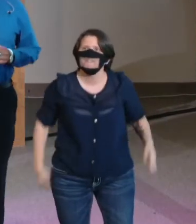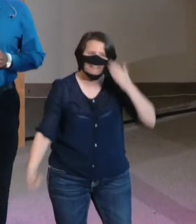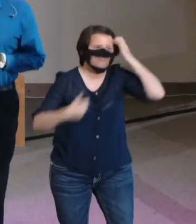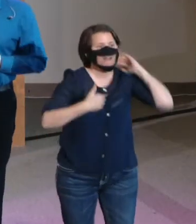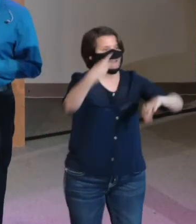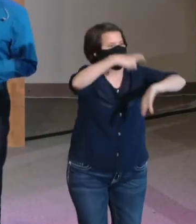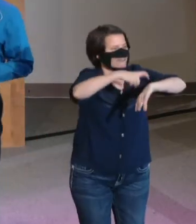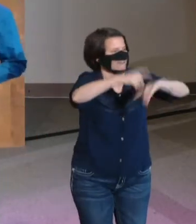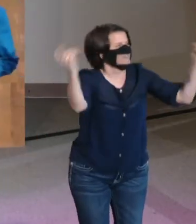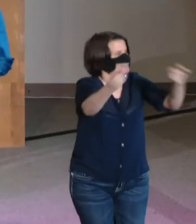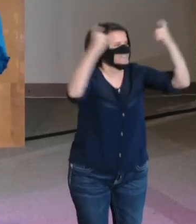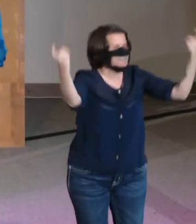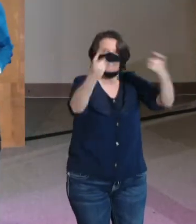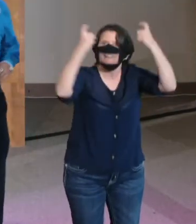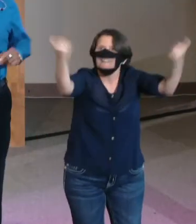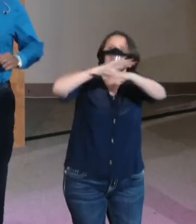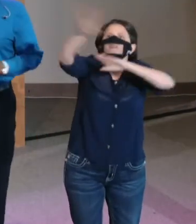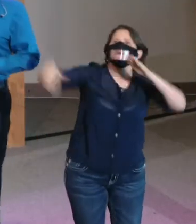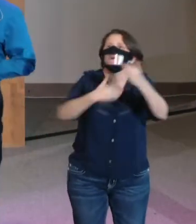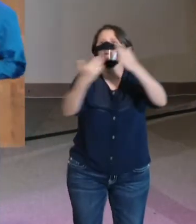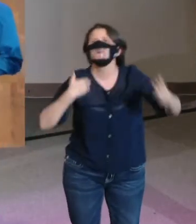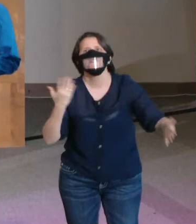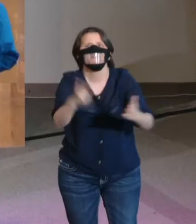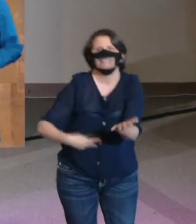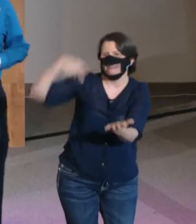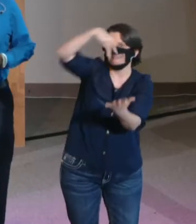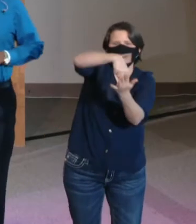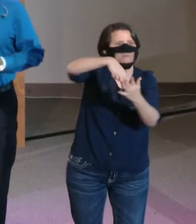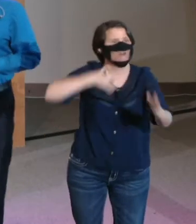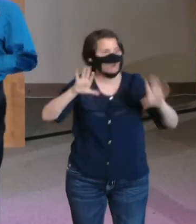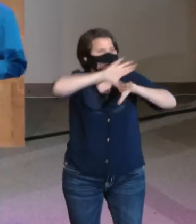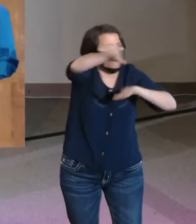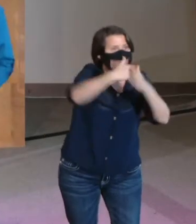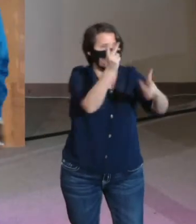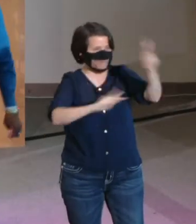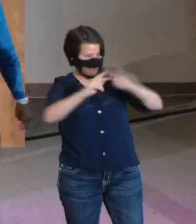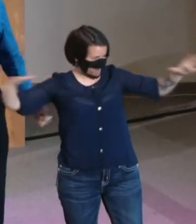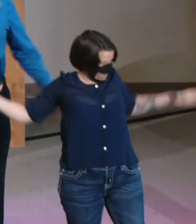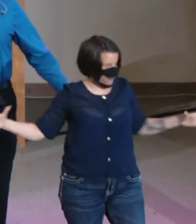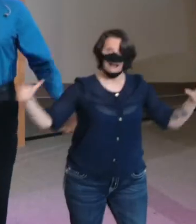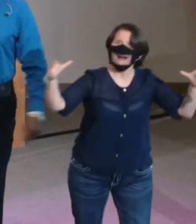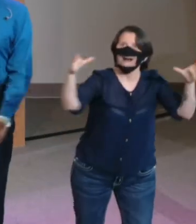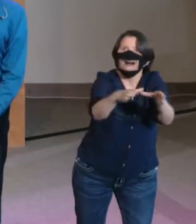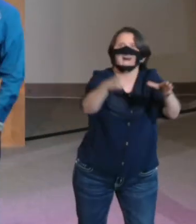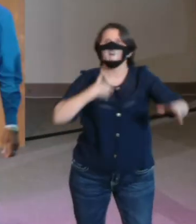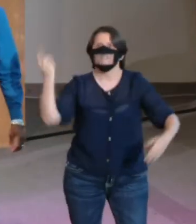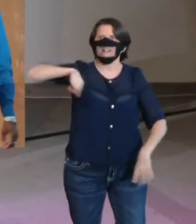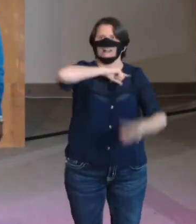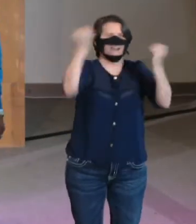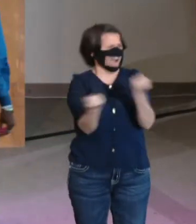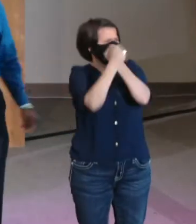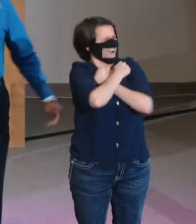to celebrate, we're on the winning side. No time to stand up and no one's behind. Our love's